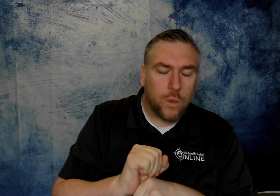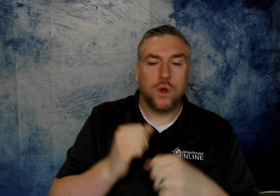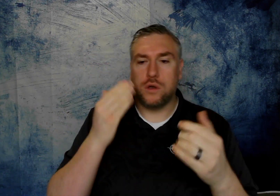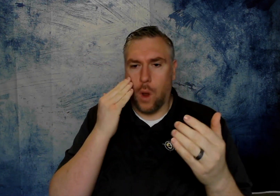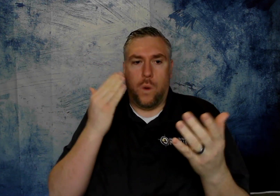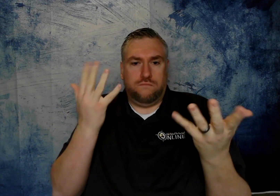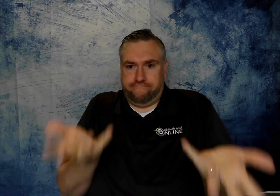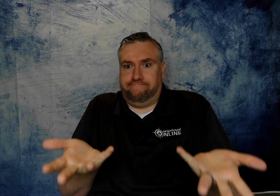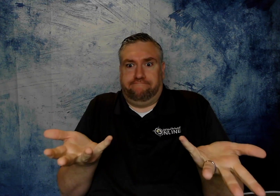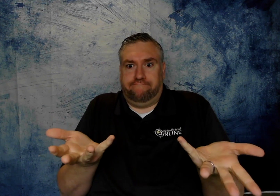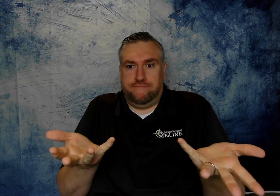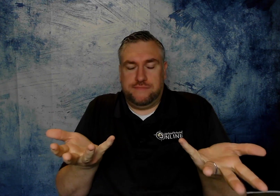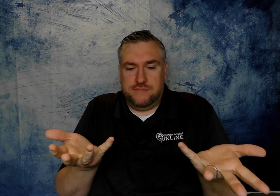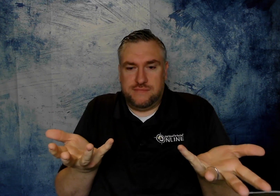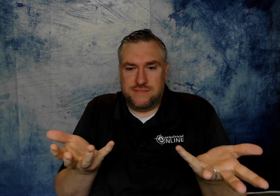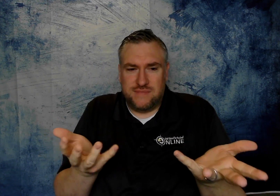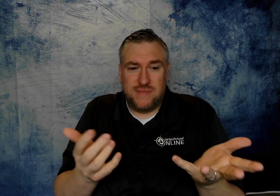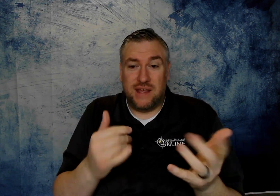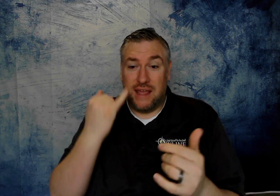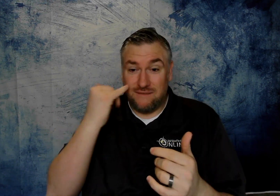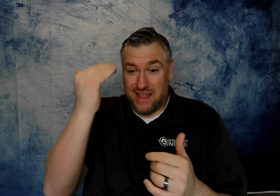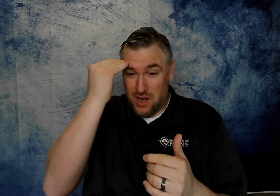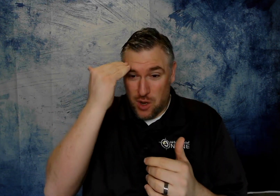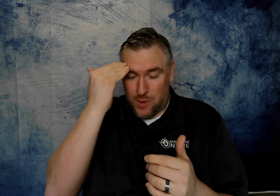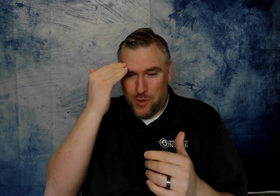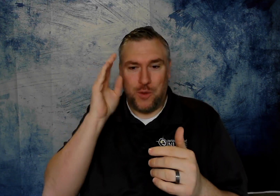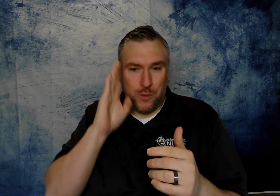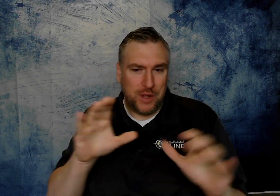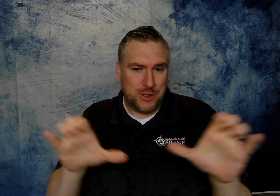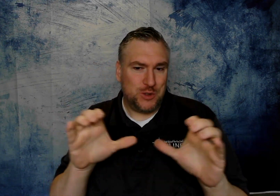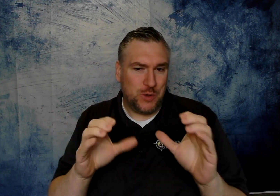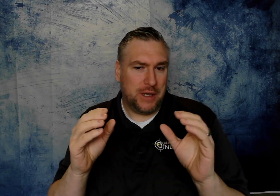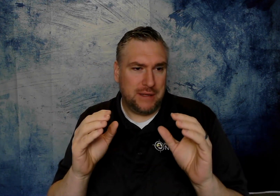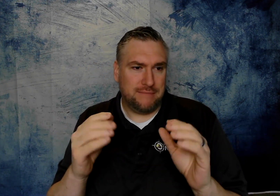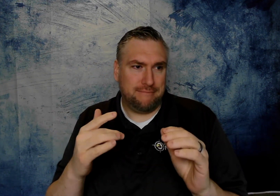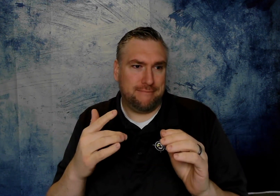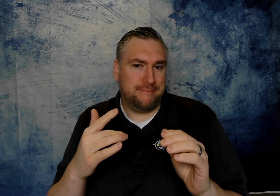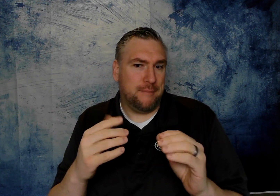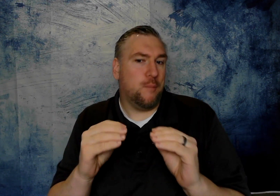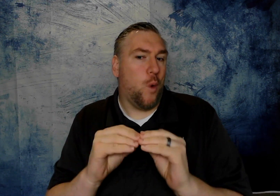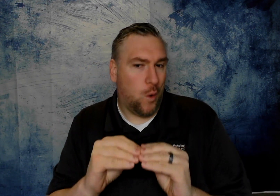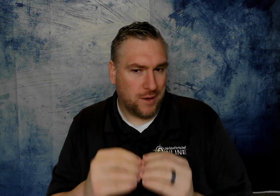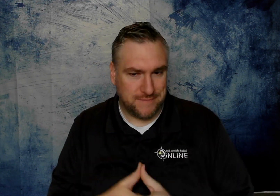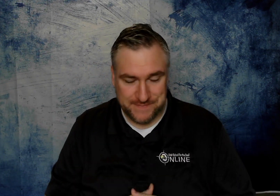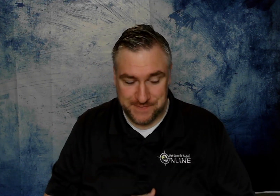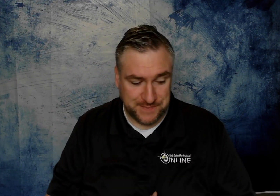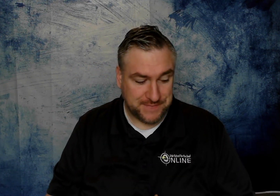expect. I know what the homework is. They know it's right there. If they know it, they're going to be more likely to do it.